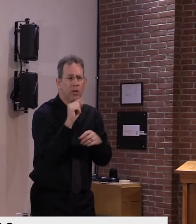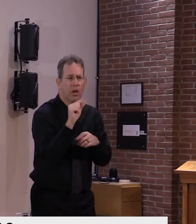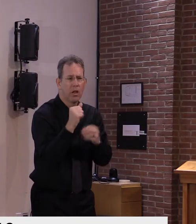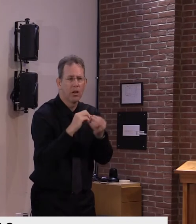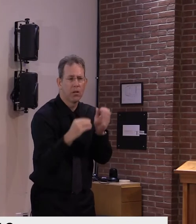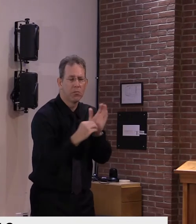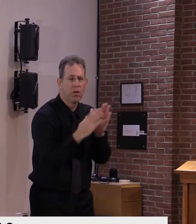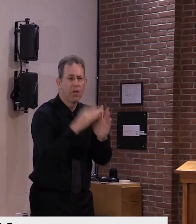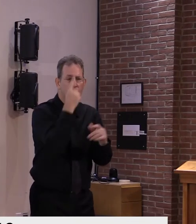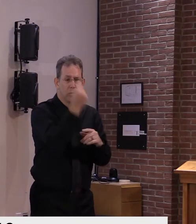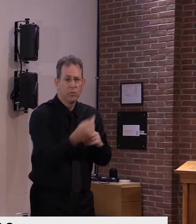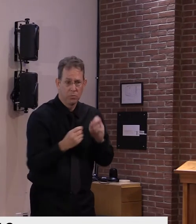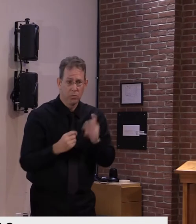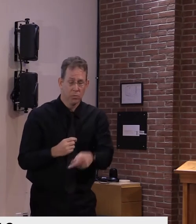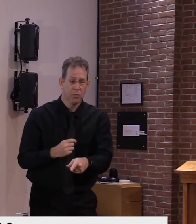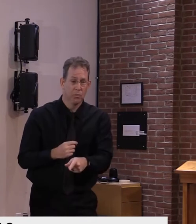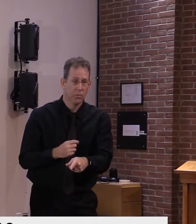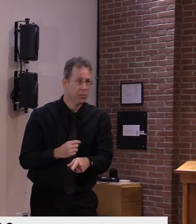Secretary,